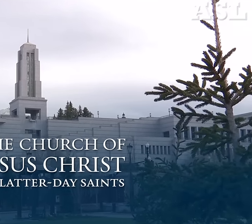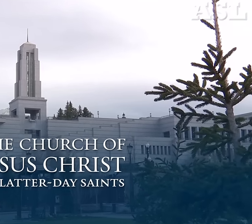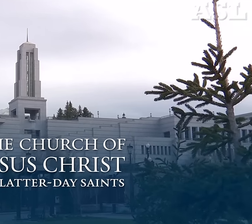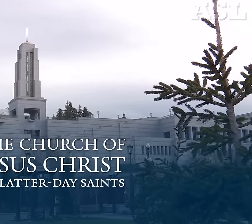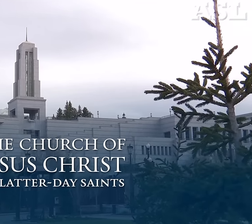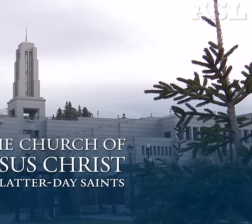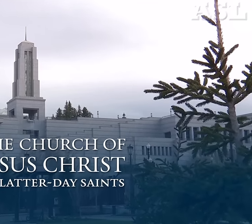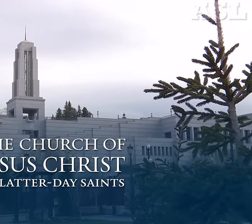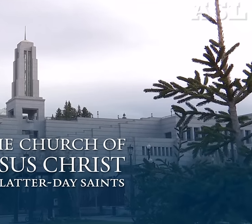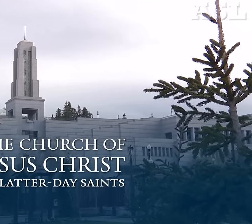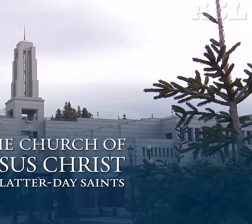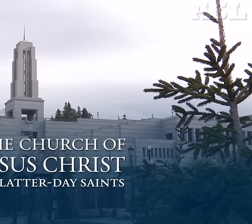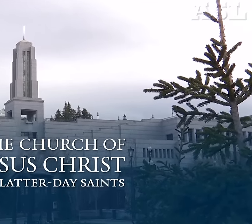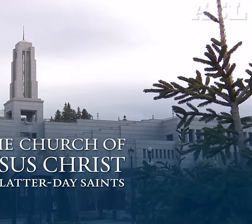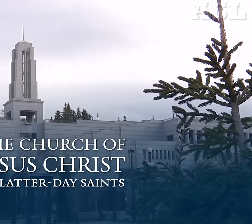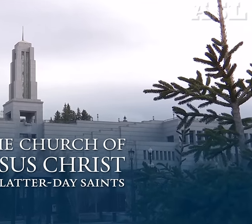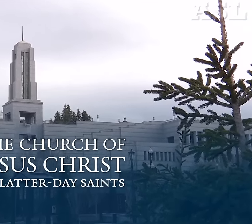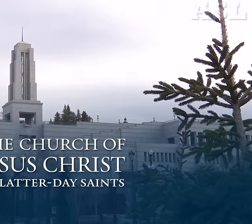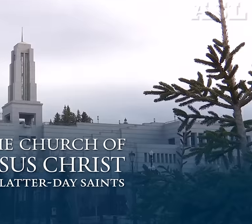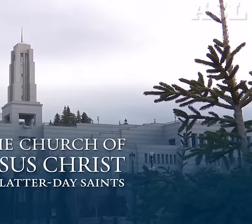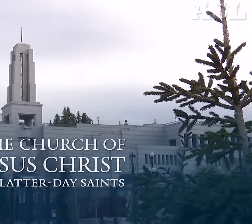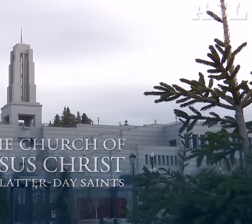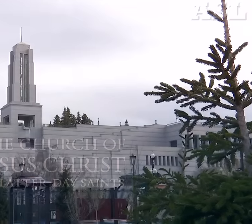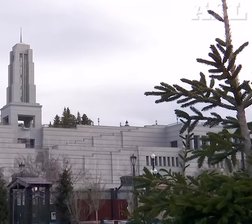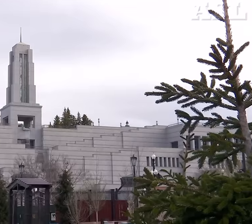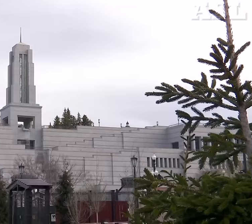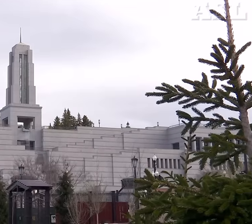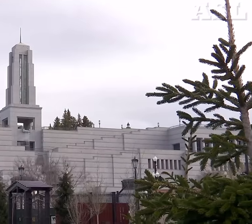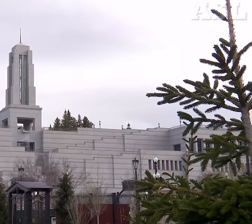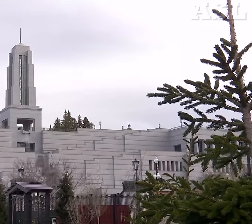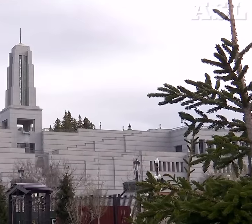Jesus Christ of Latter-day Saints.